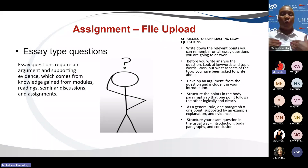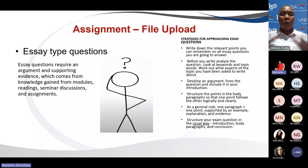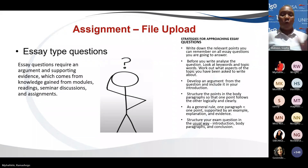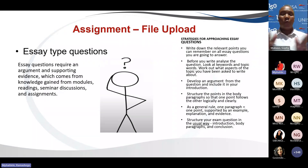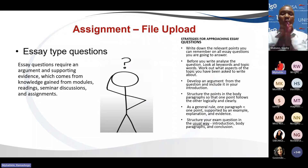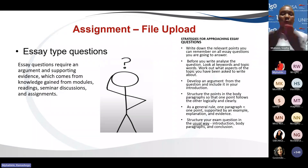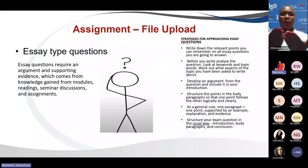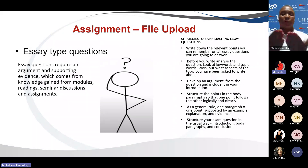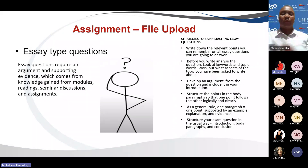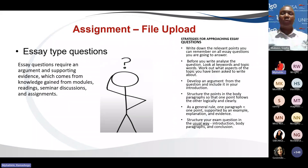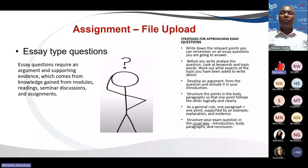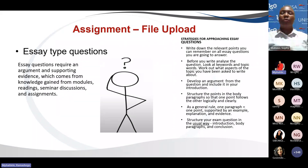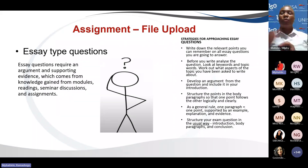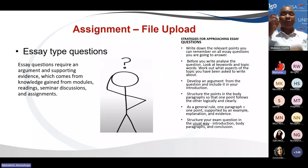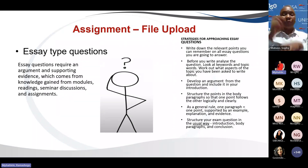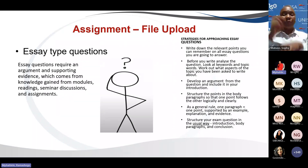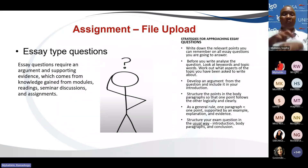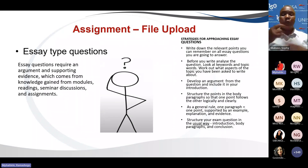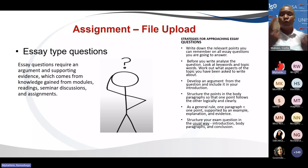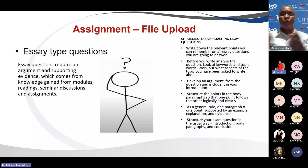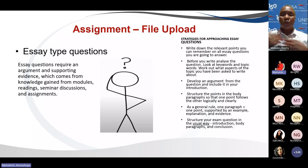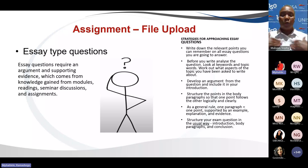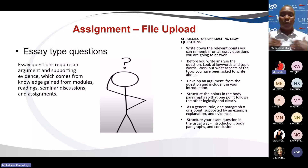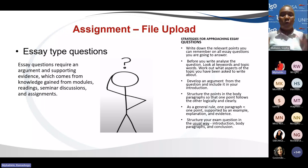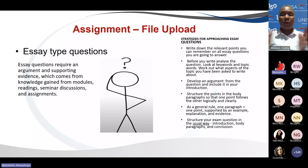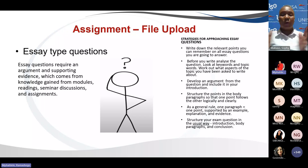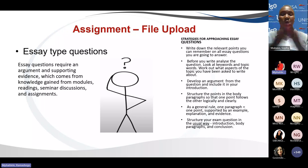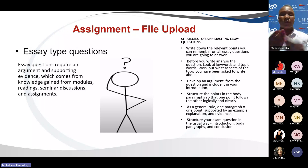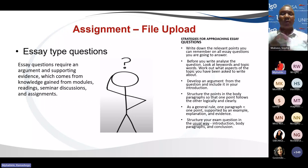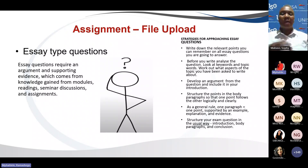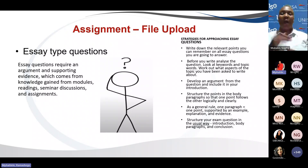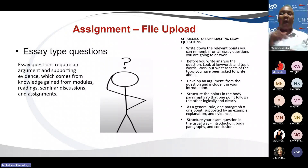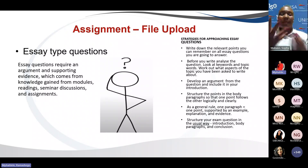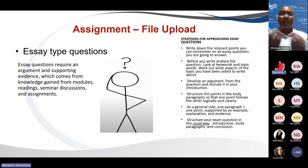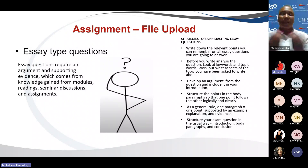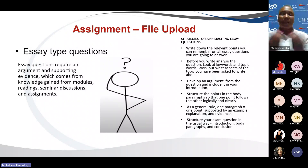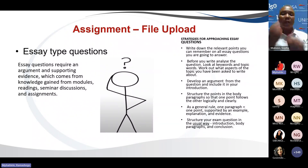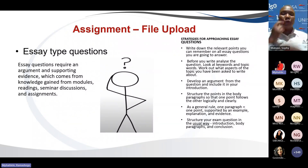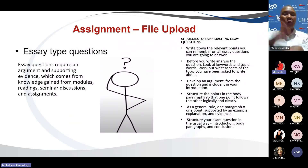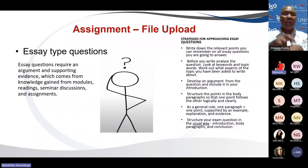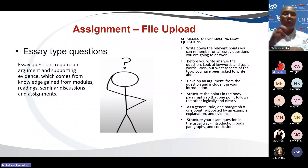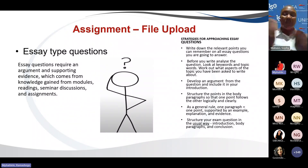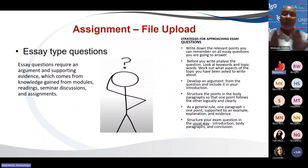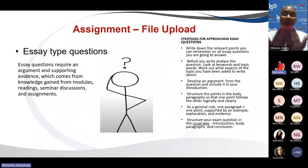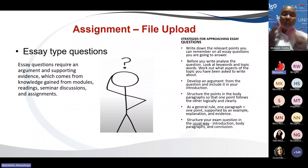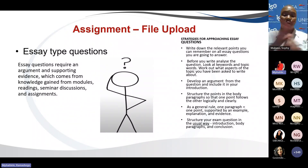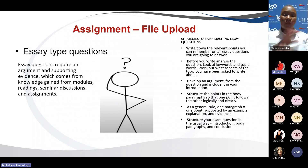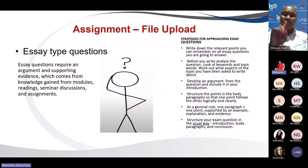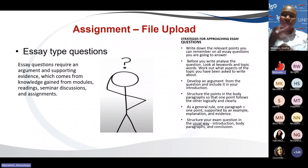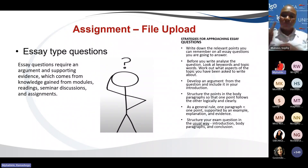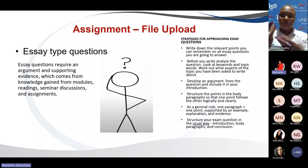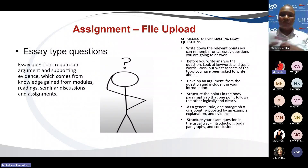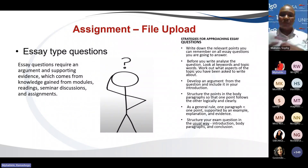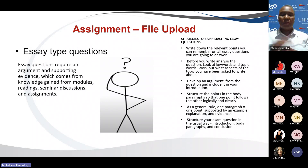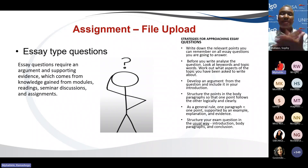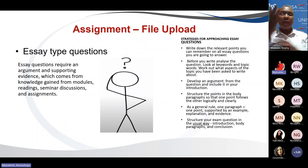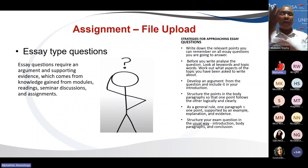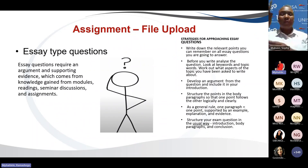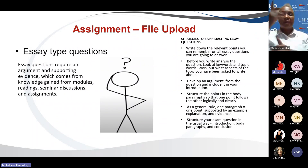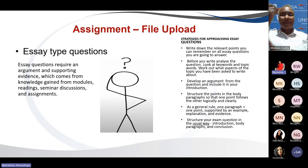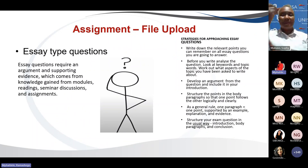And what you need to do with open book. Another thing that you need to be careful of is that some